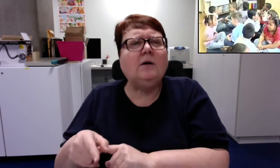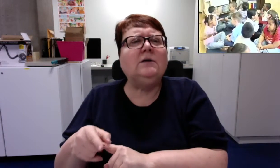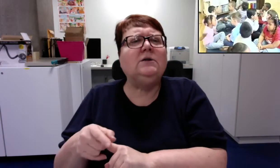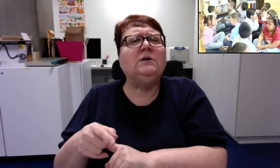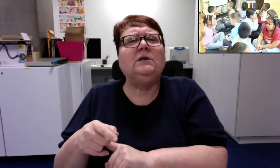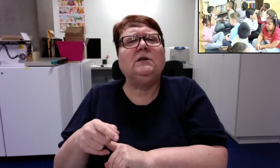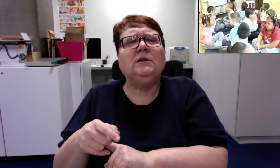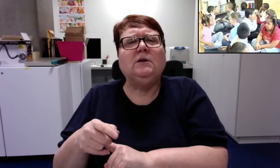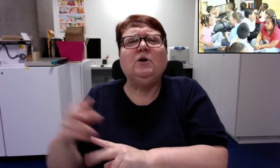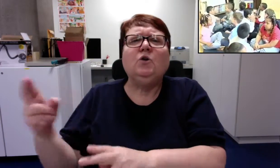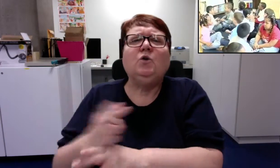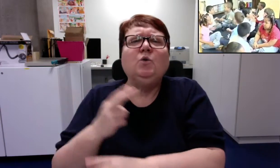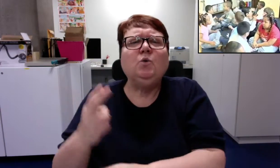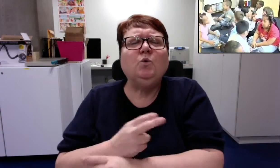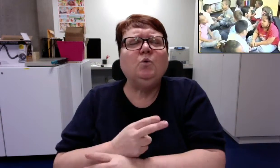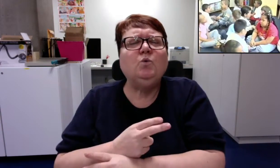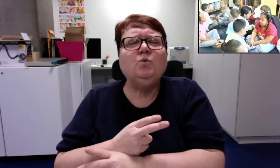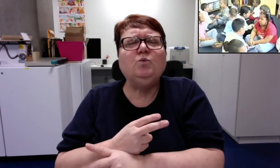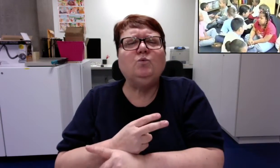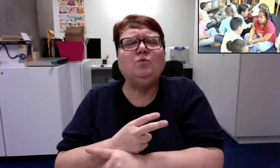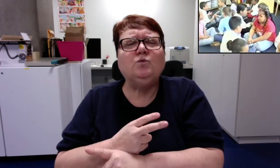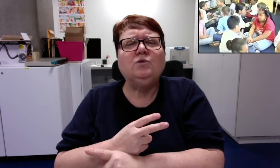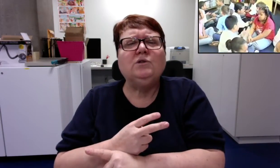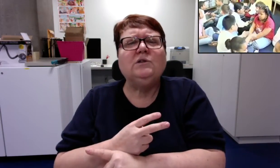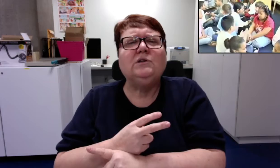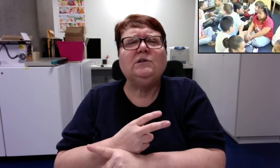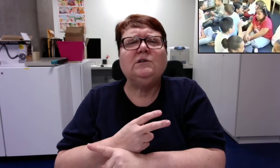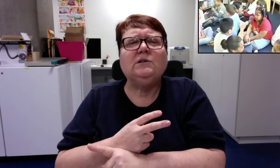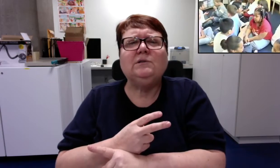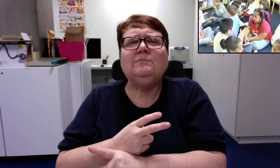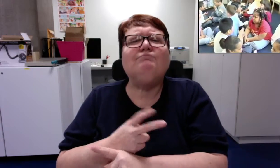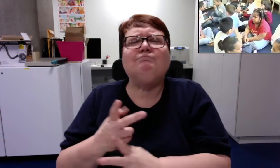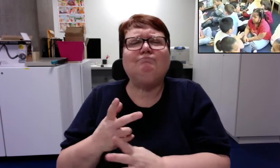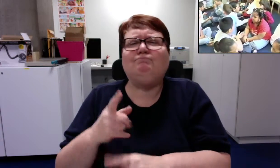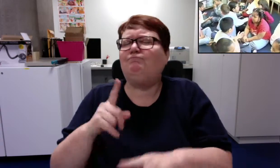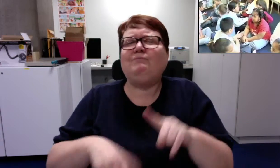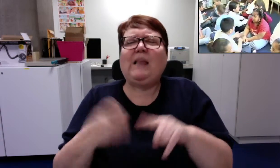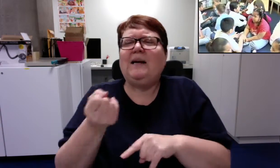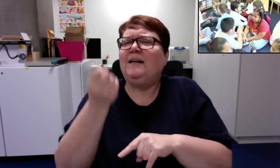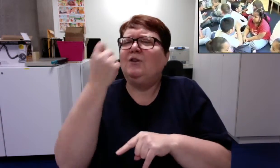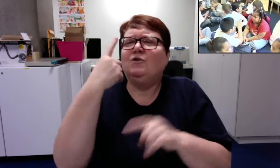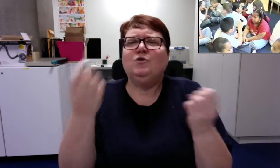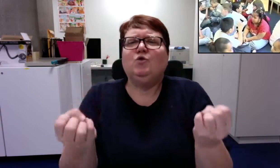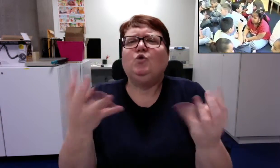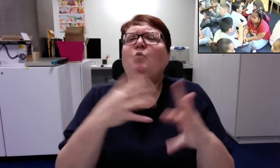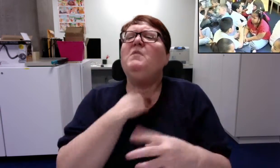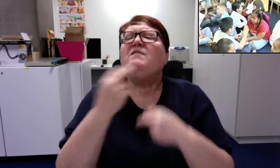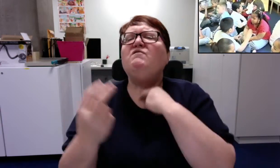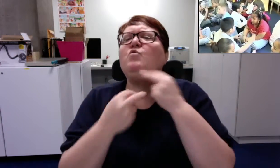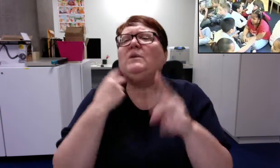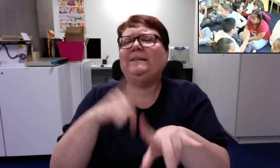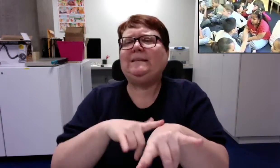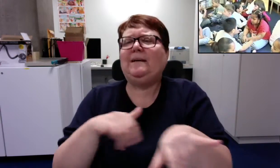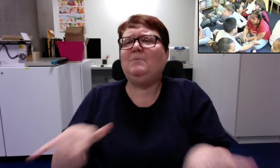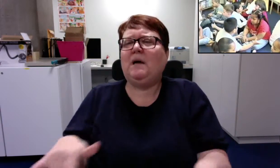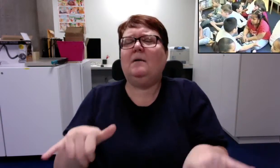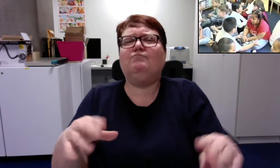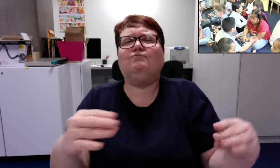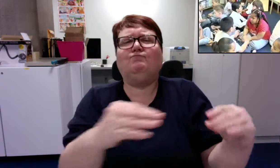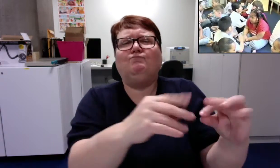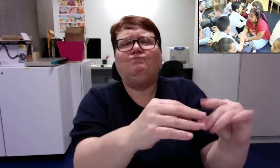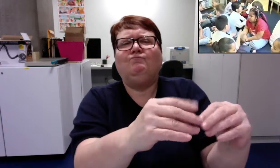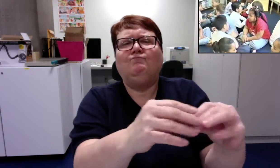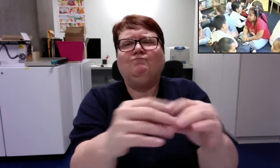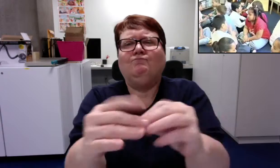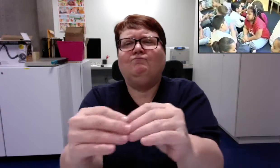she had the stick. She made it stand straight, and it's from like a broom, and